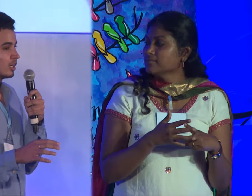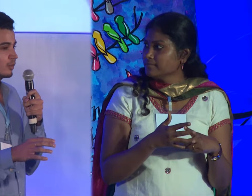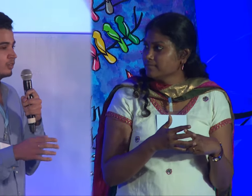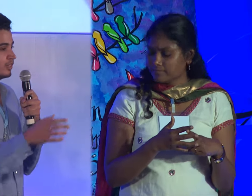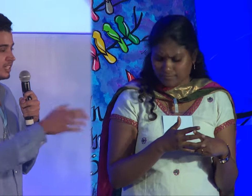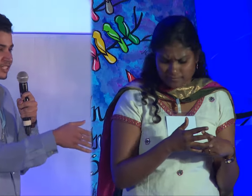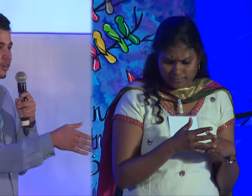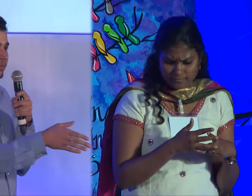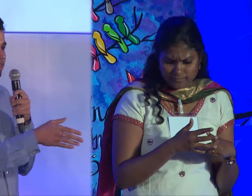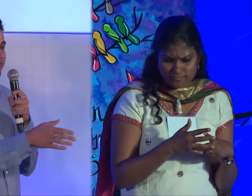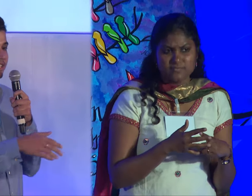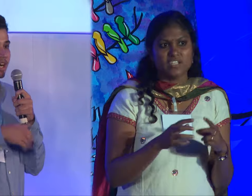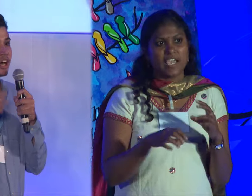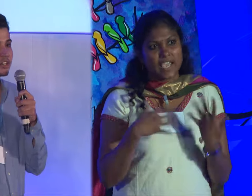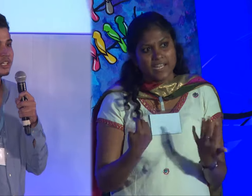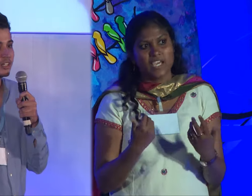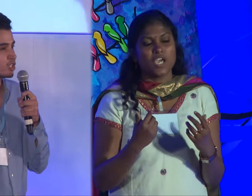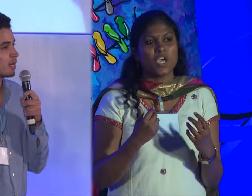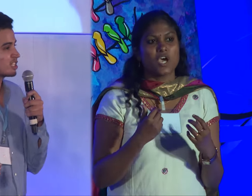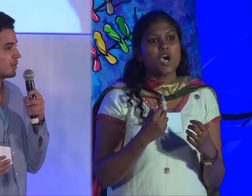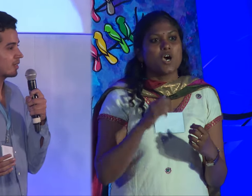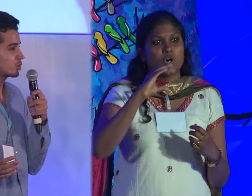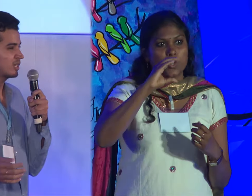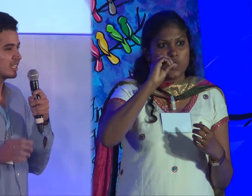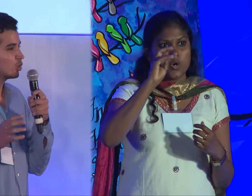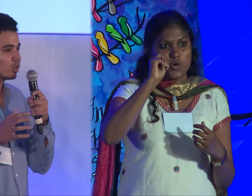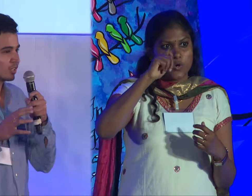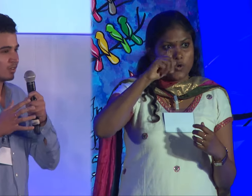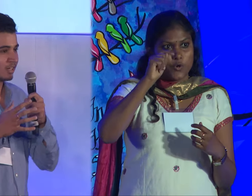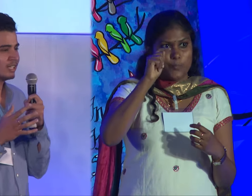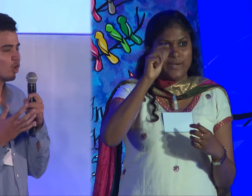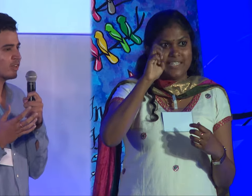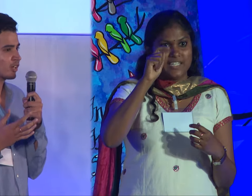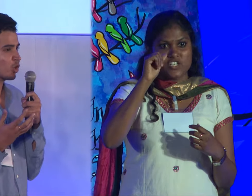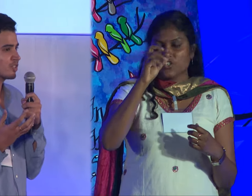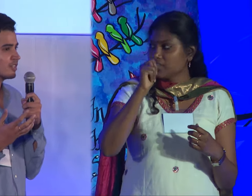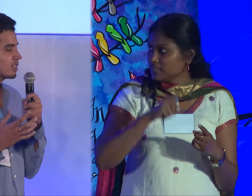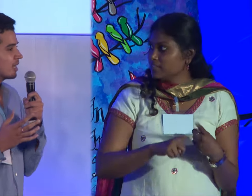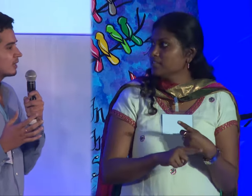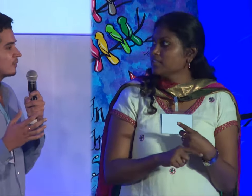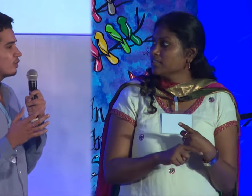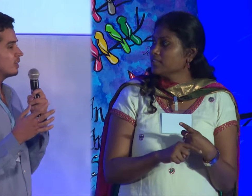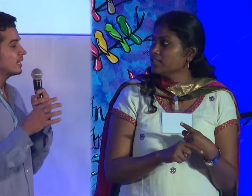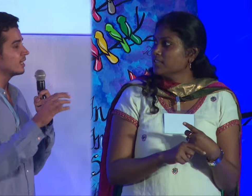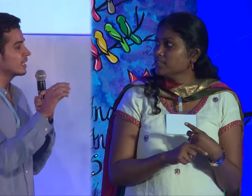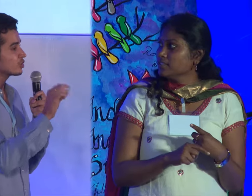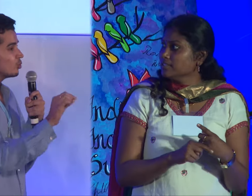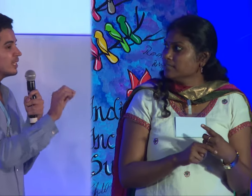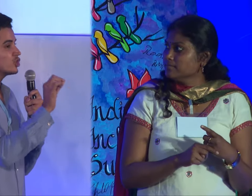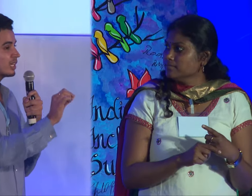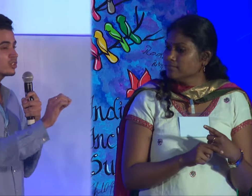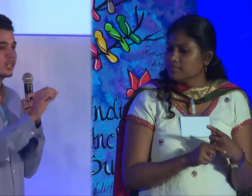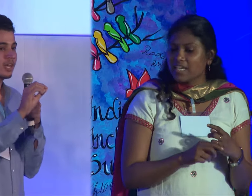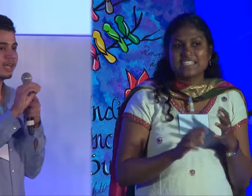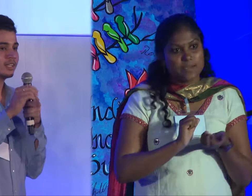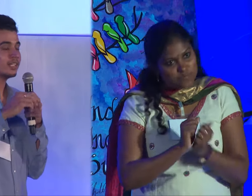term. This is a competition that sees 100 countries participating. So these are in no way closed events, and therefore we feel that there should